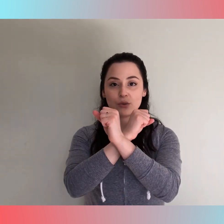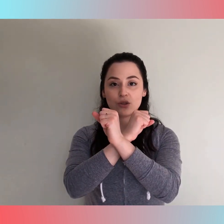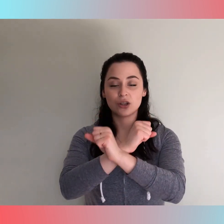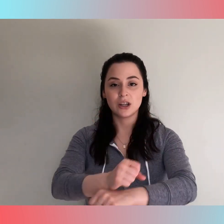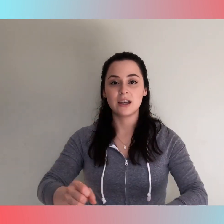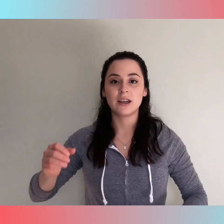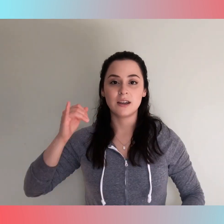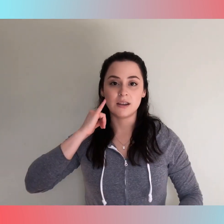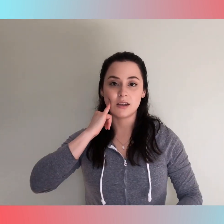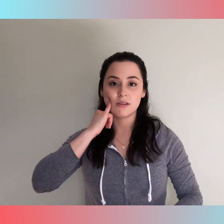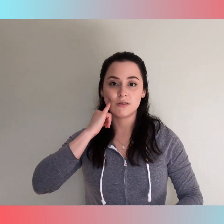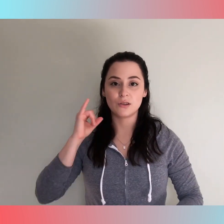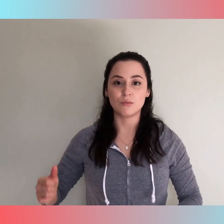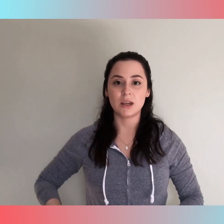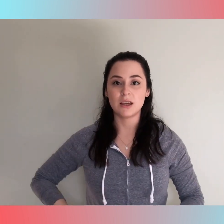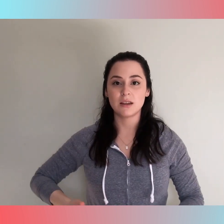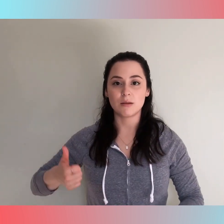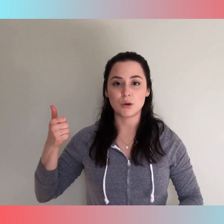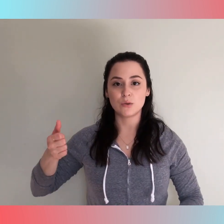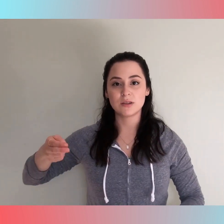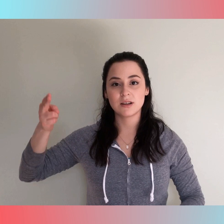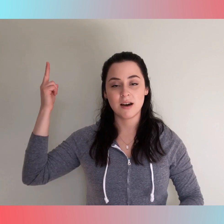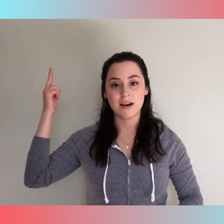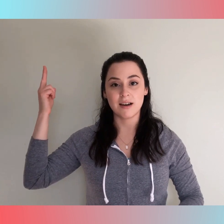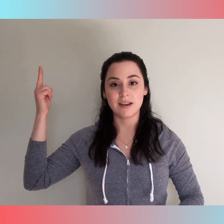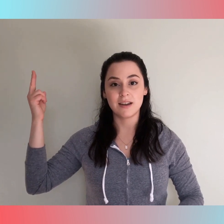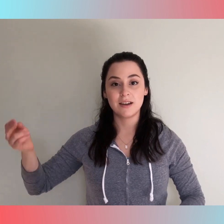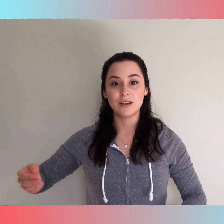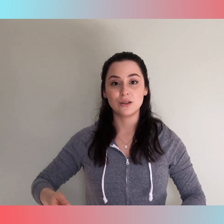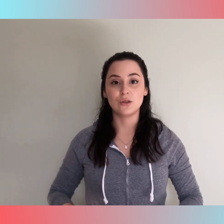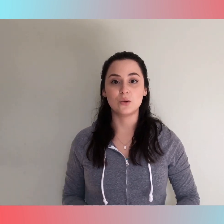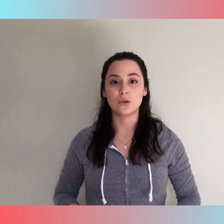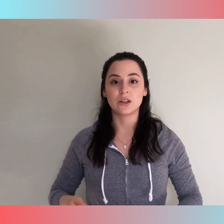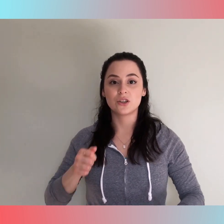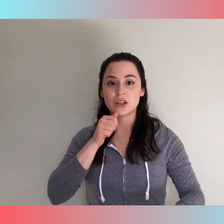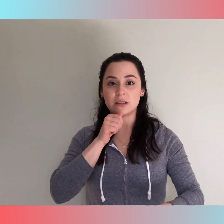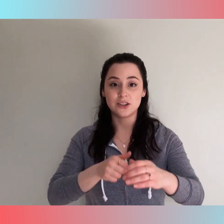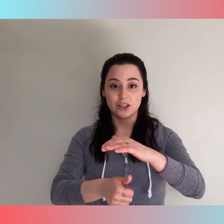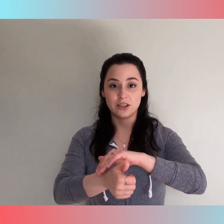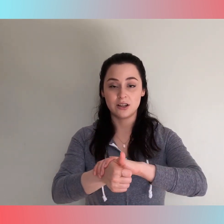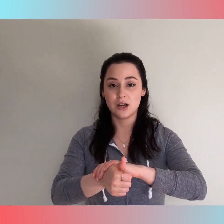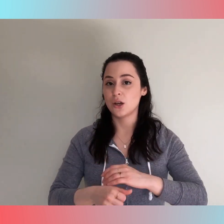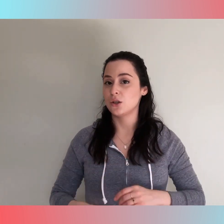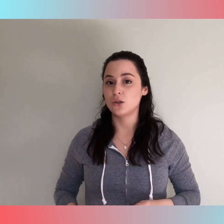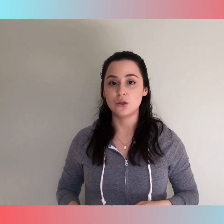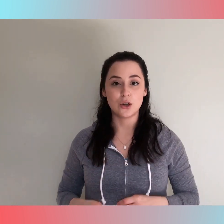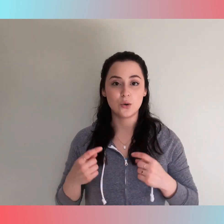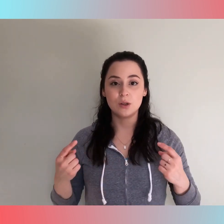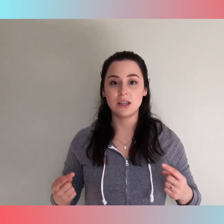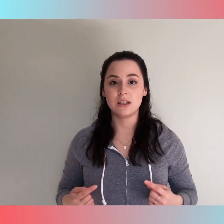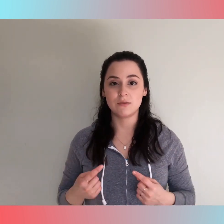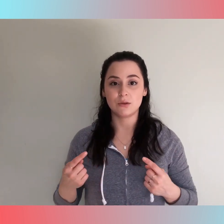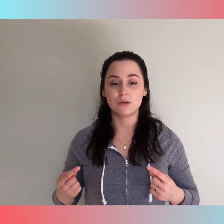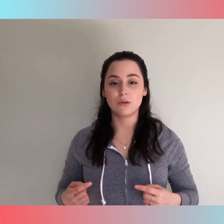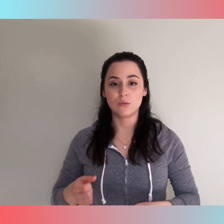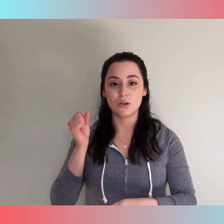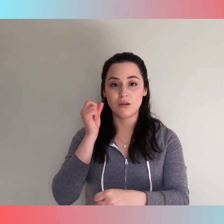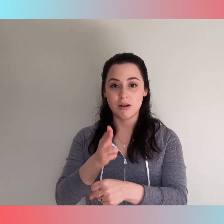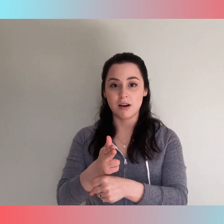refuge, if you make the Most High your shelter, no evil will